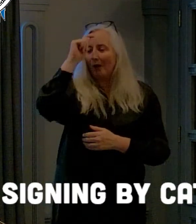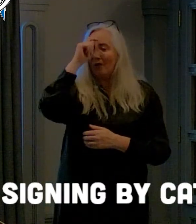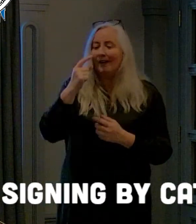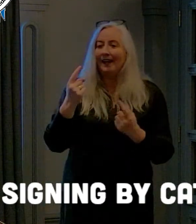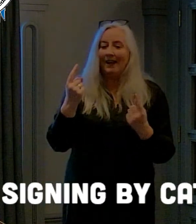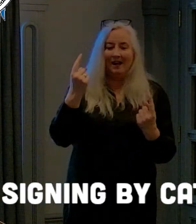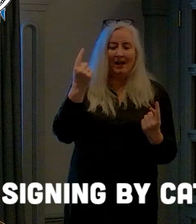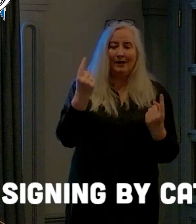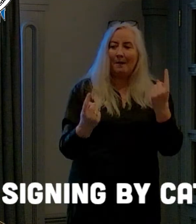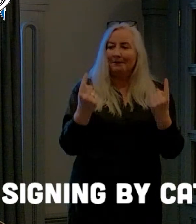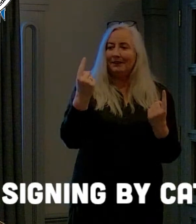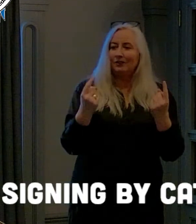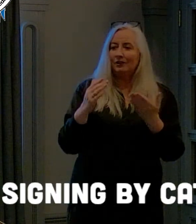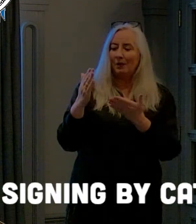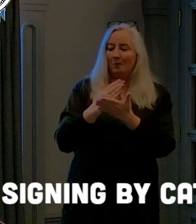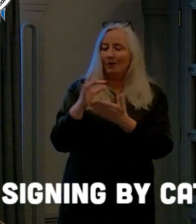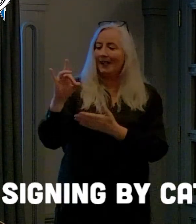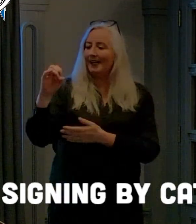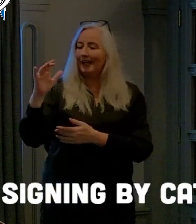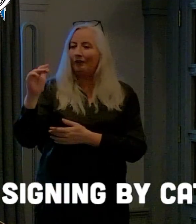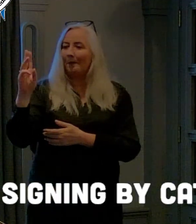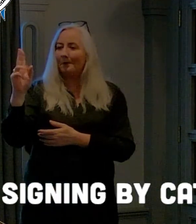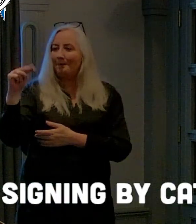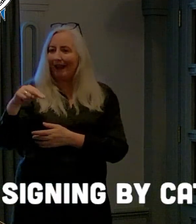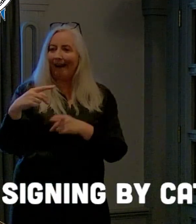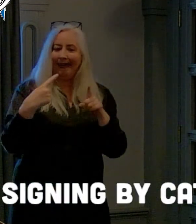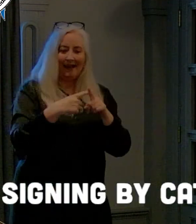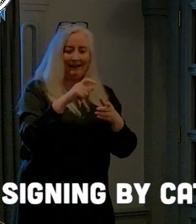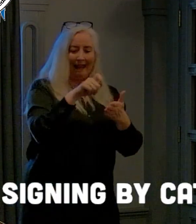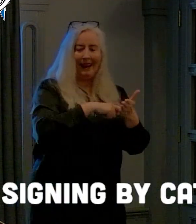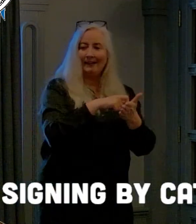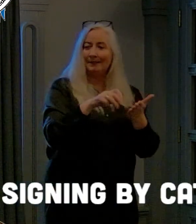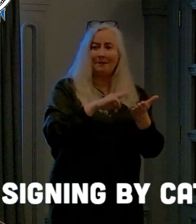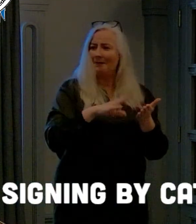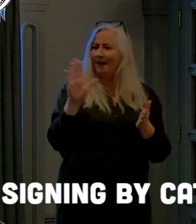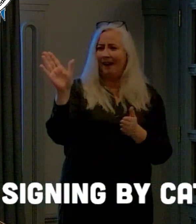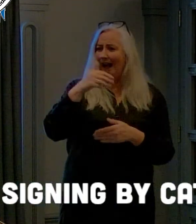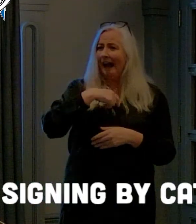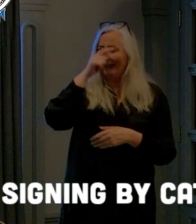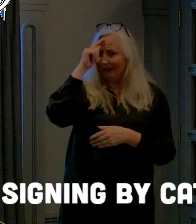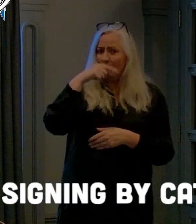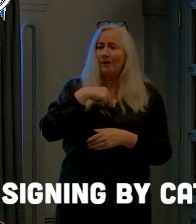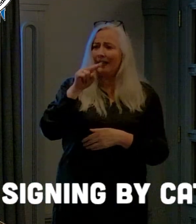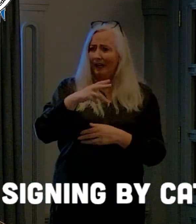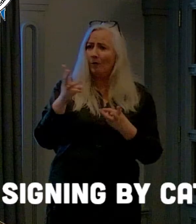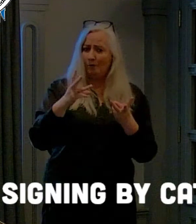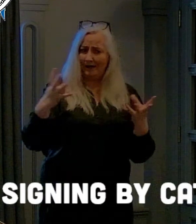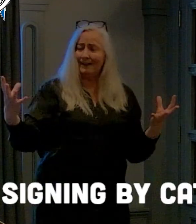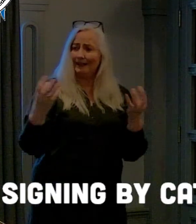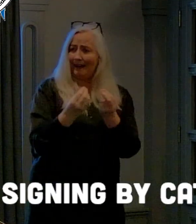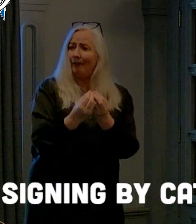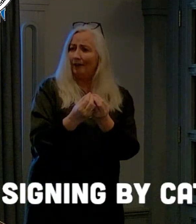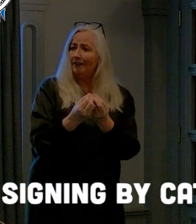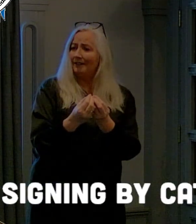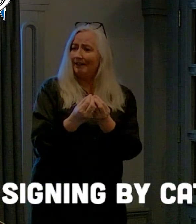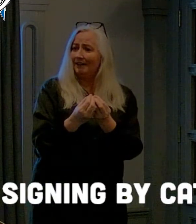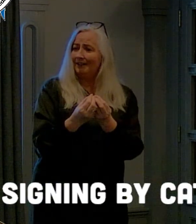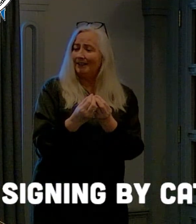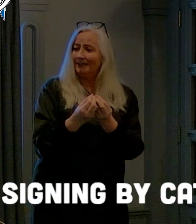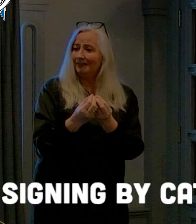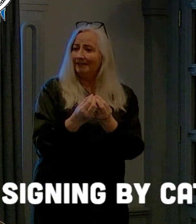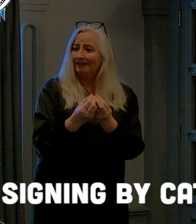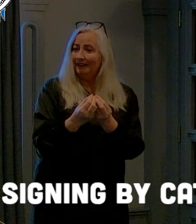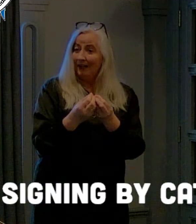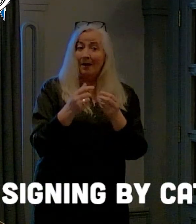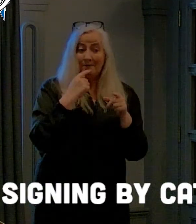elected councillors, but really I think we can work really well together to even help, you know, the